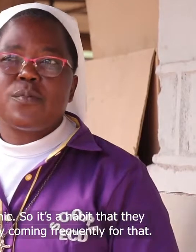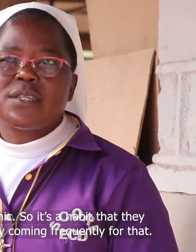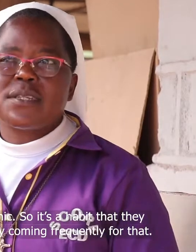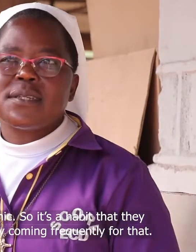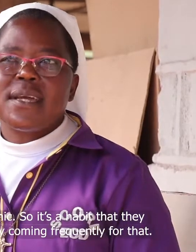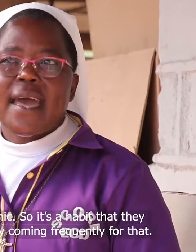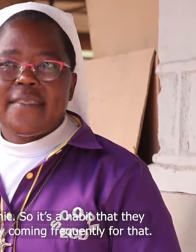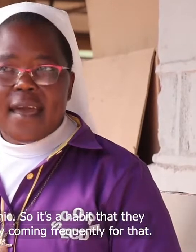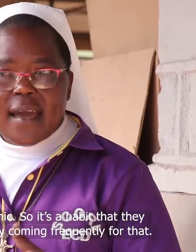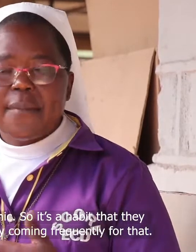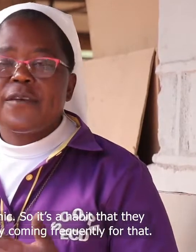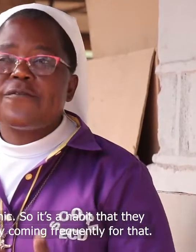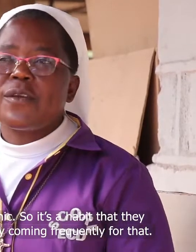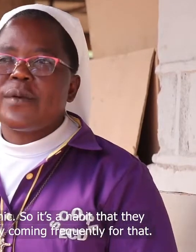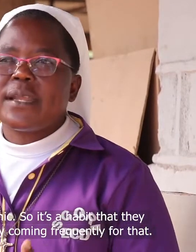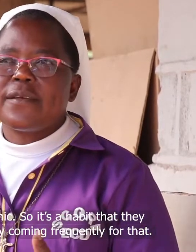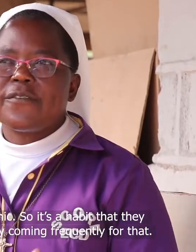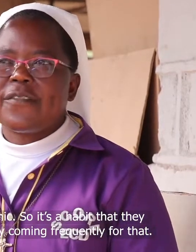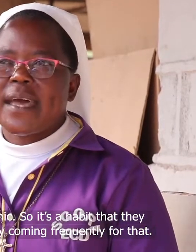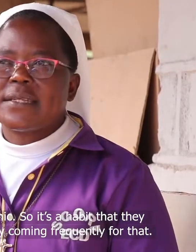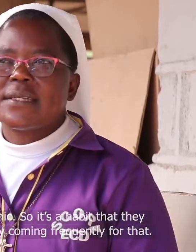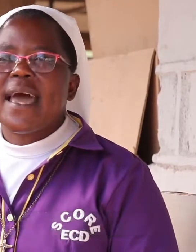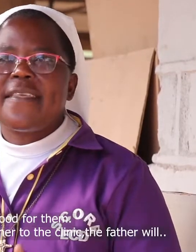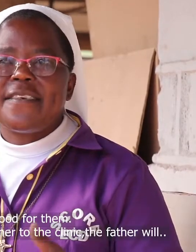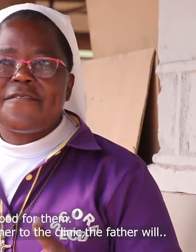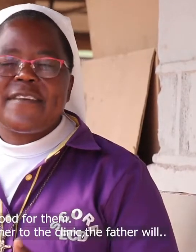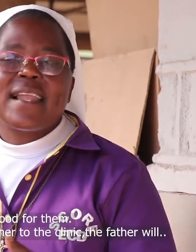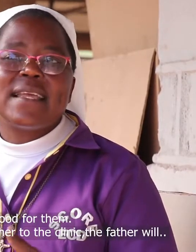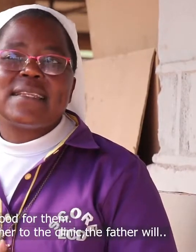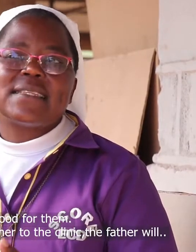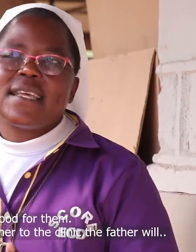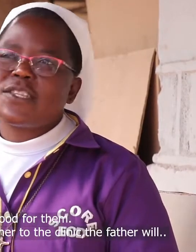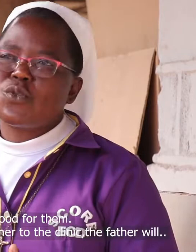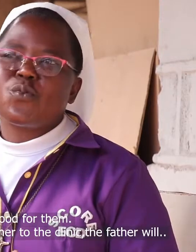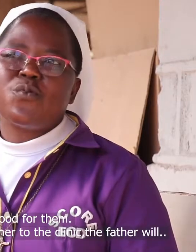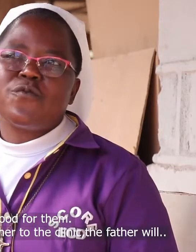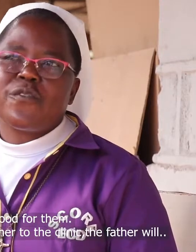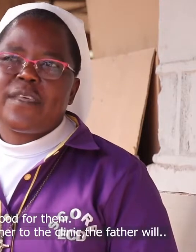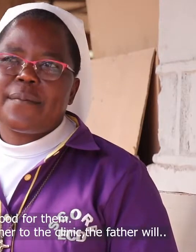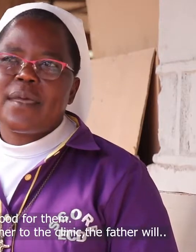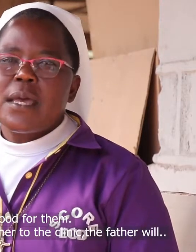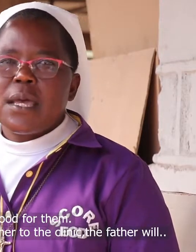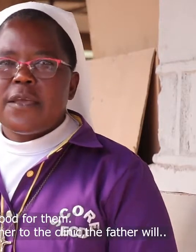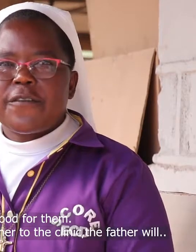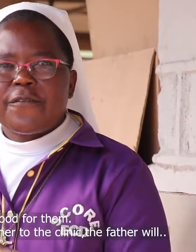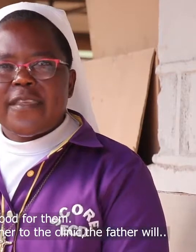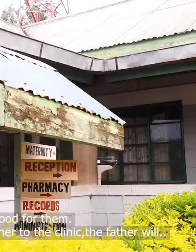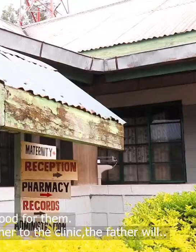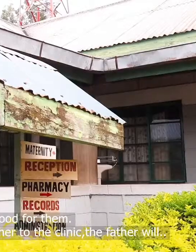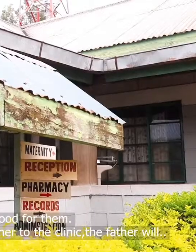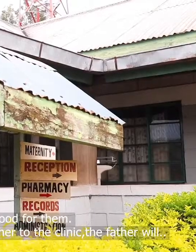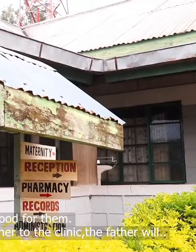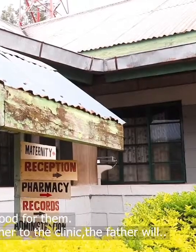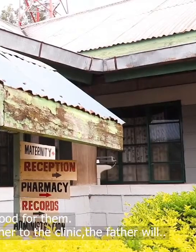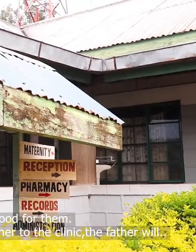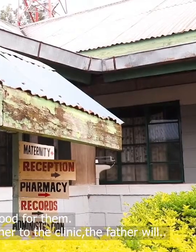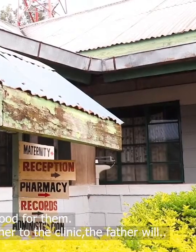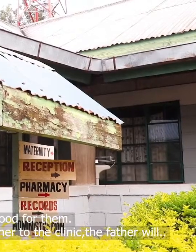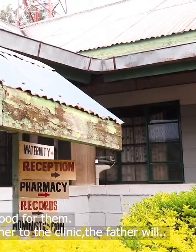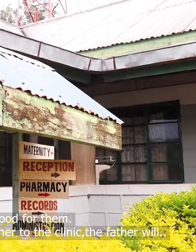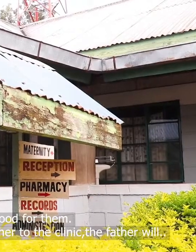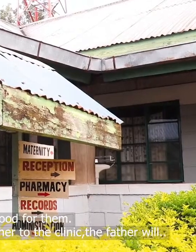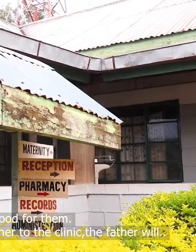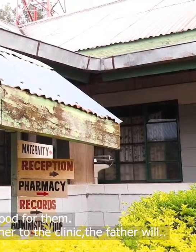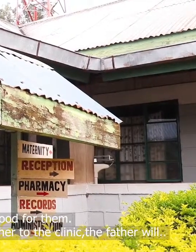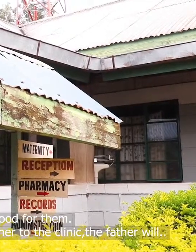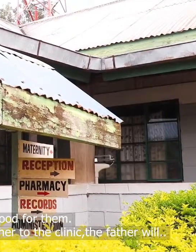really developed, and they are coming frequently for that, and they feel it's just too good for them. If a father is not able to escort